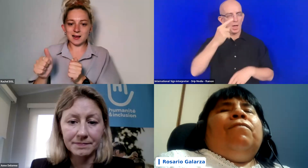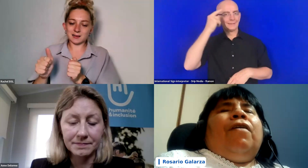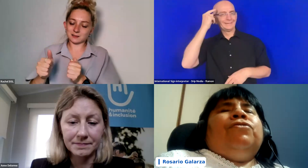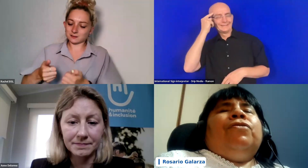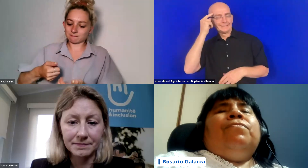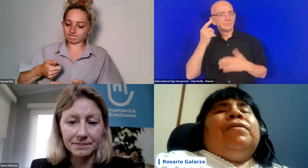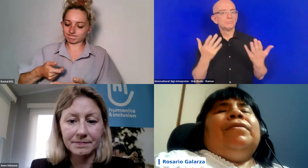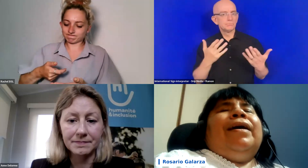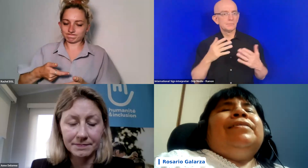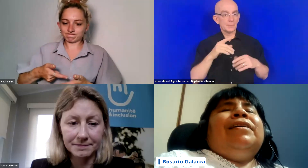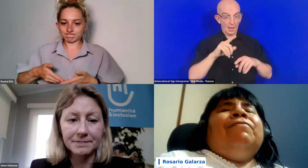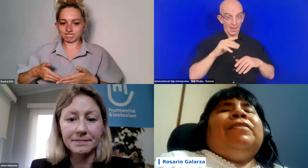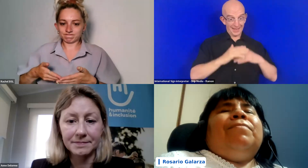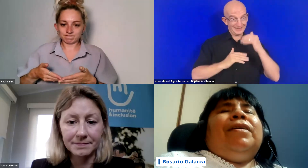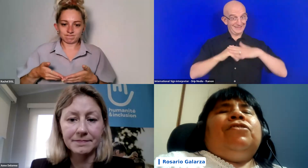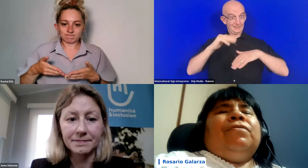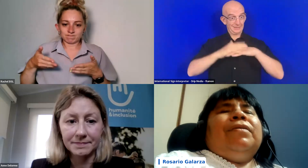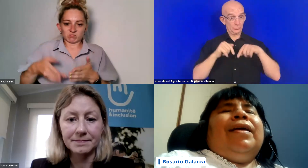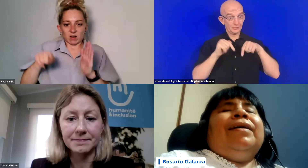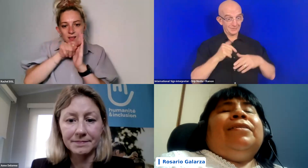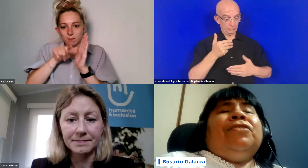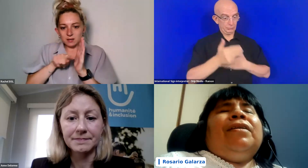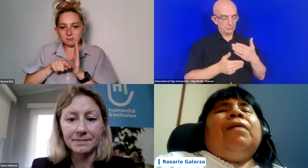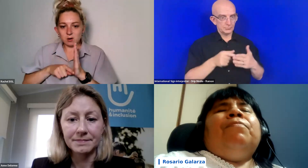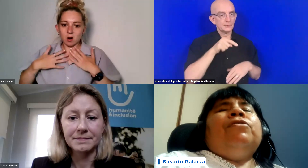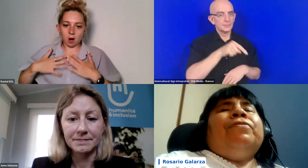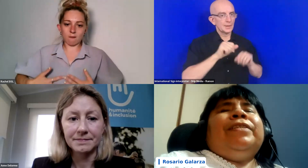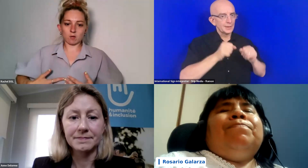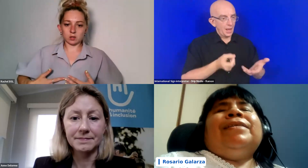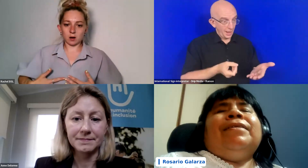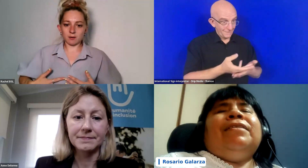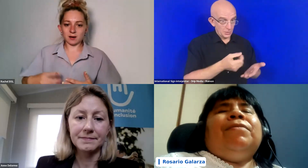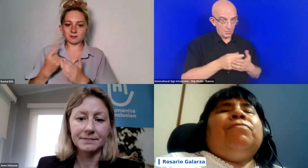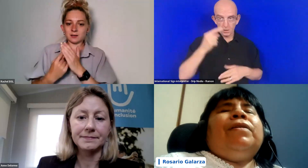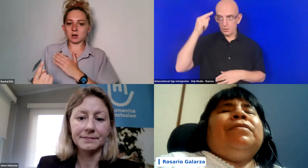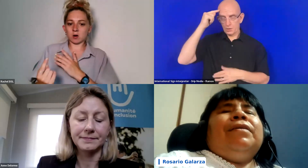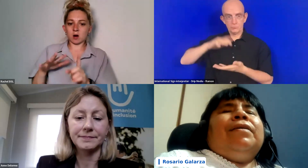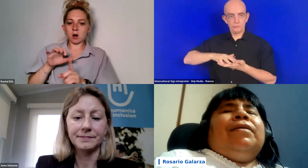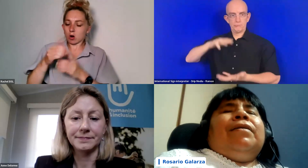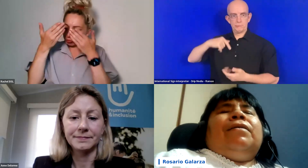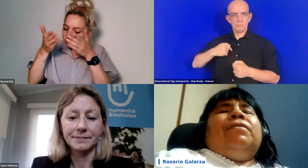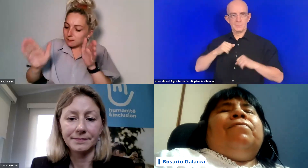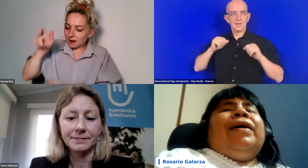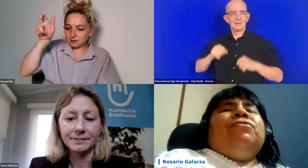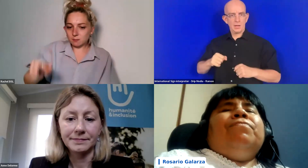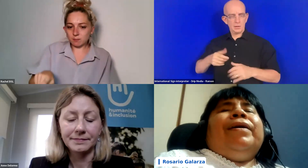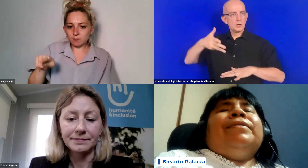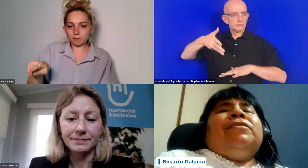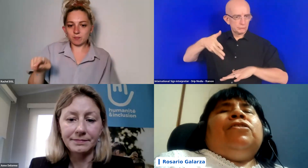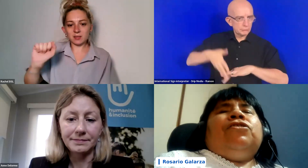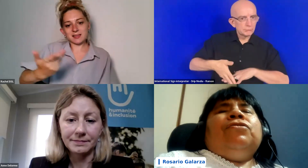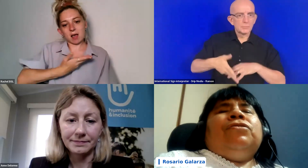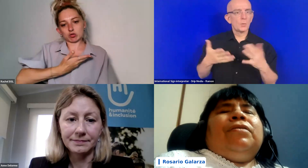principle of autonomy and self-determination. An intersectional approach respects individuals' right to